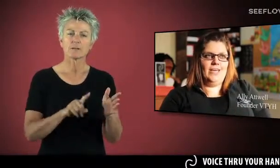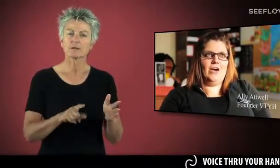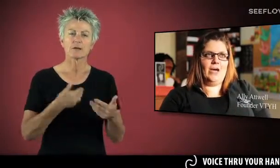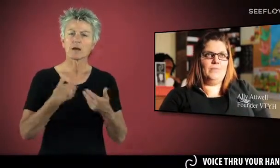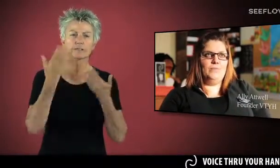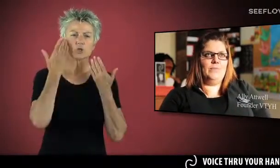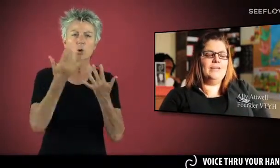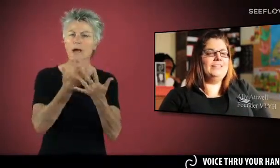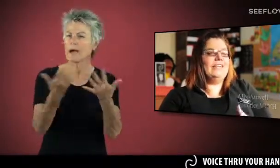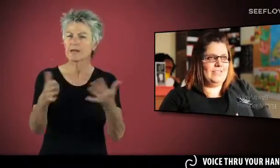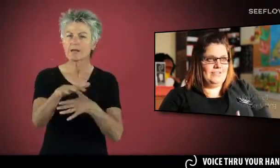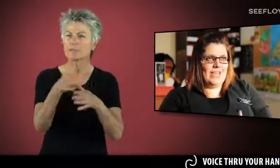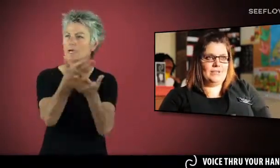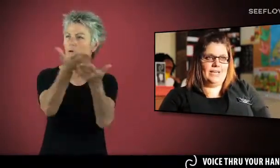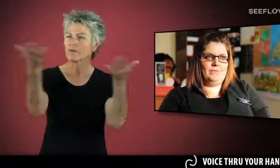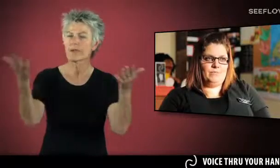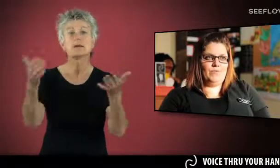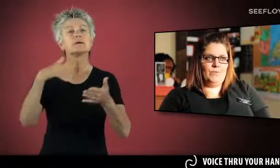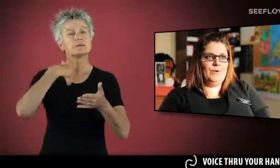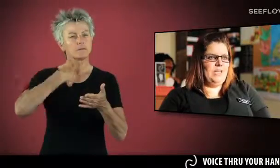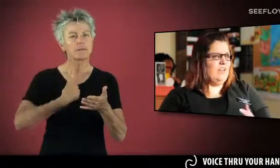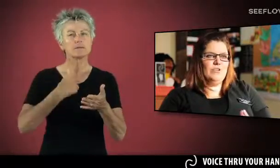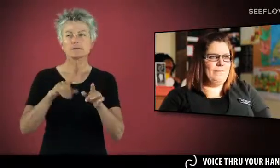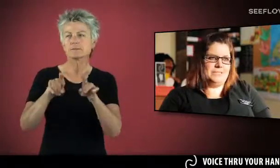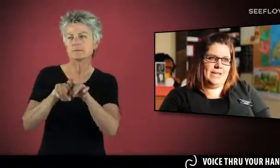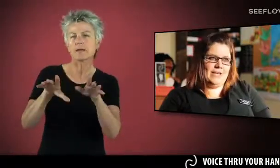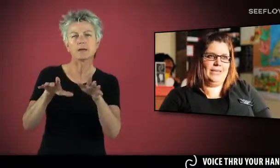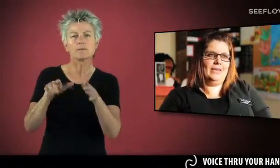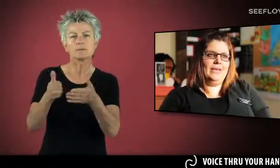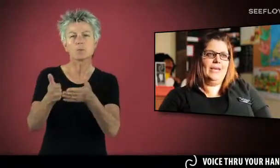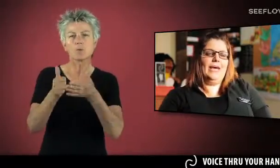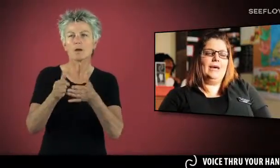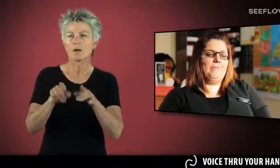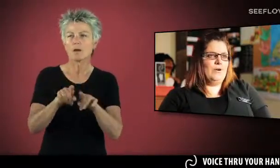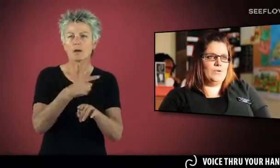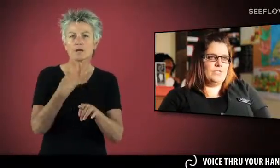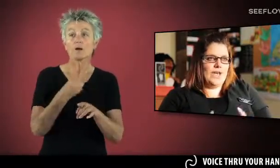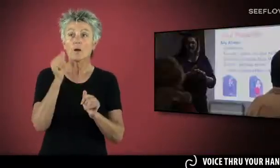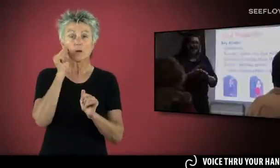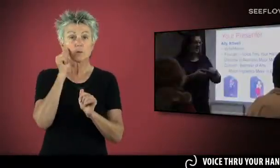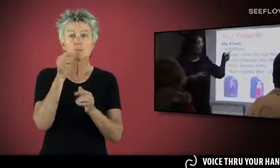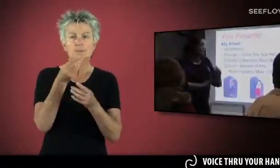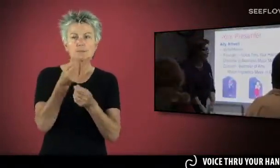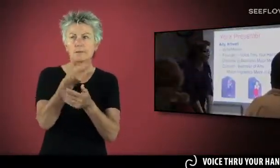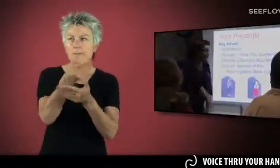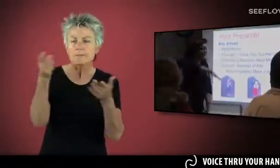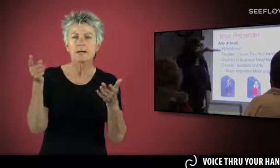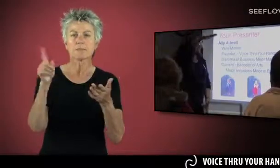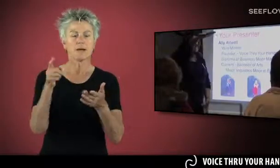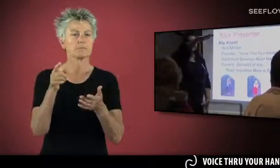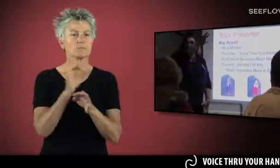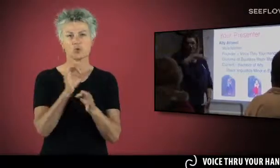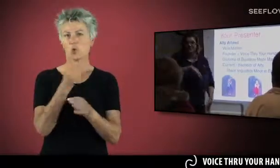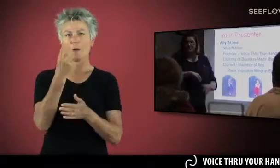there needed our same support that we were getting. I knew they must be out there, but I wasn't 100% sure.